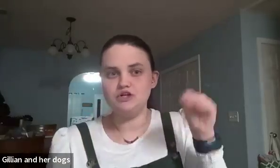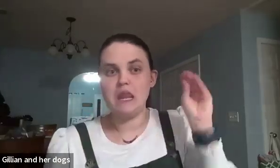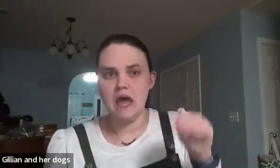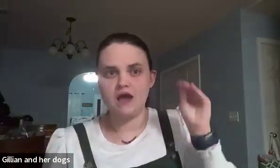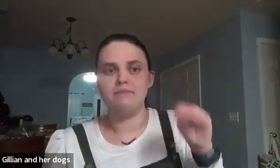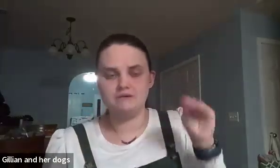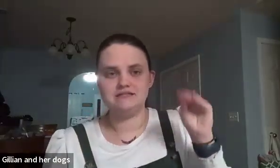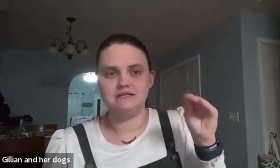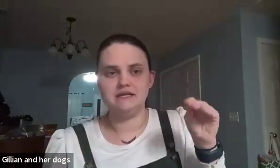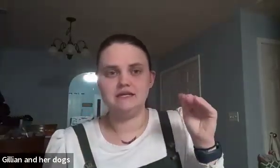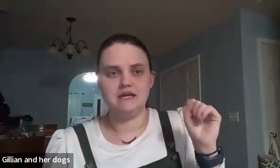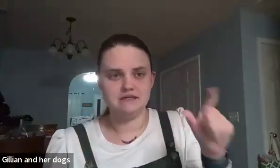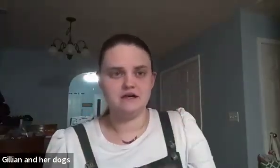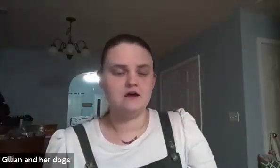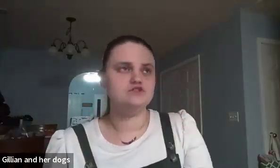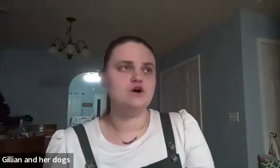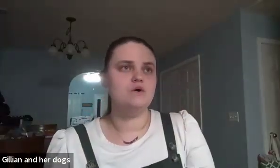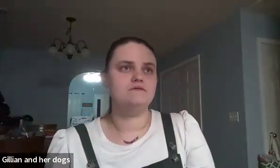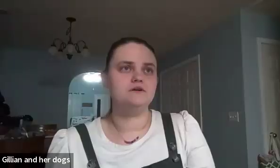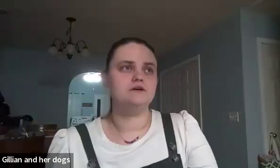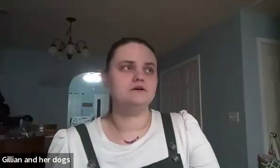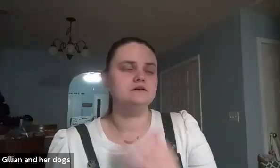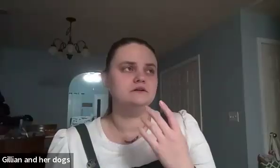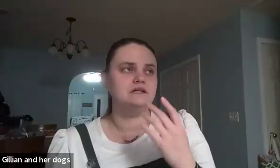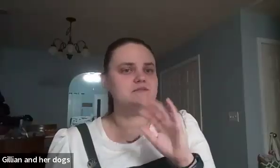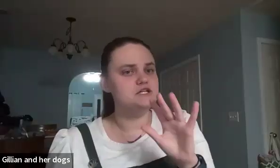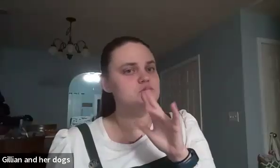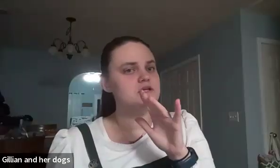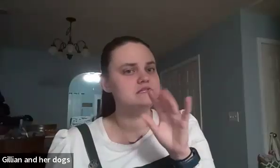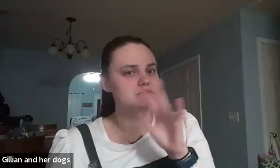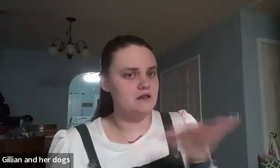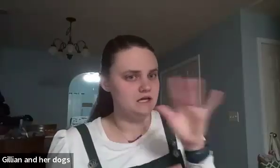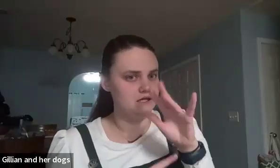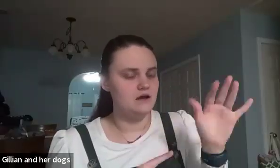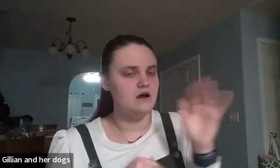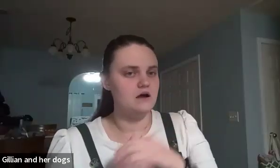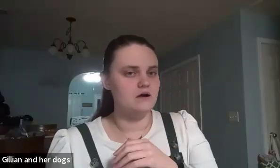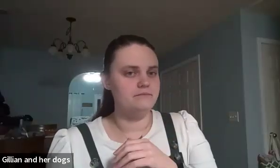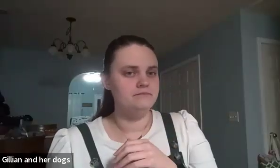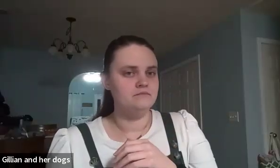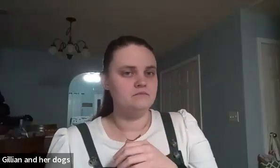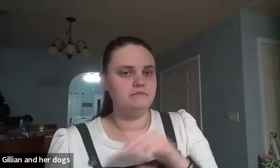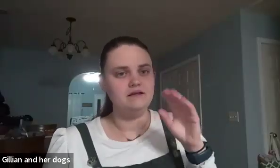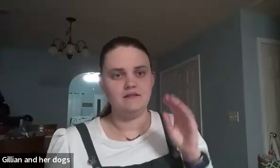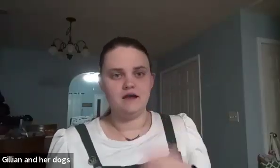do a lot of bouncing in ASL. So if you're, especially with spelling, being